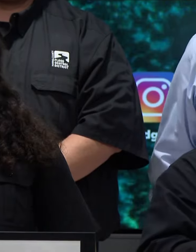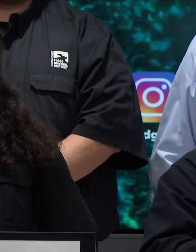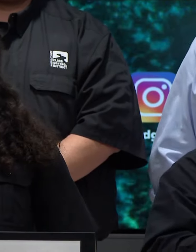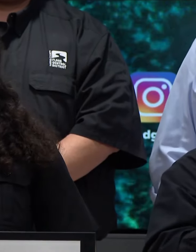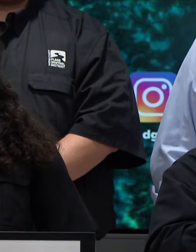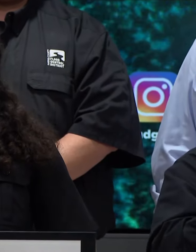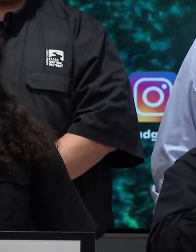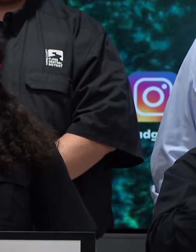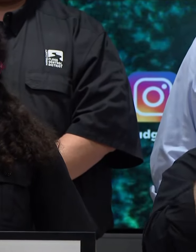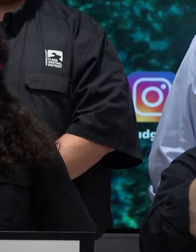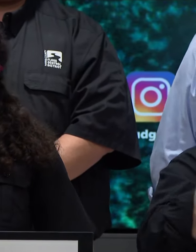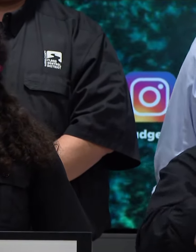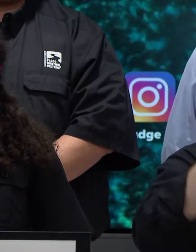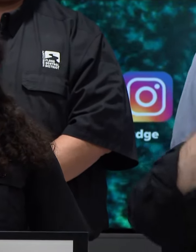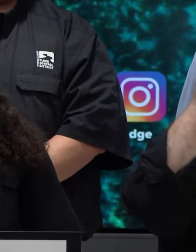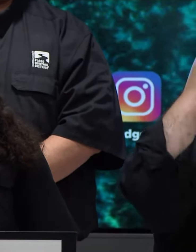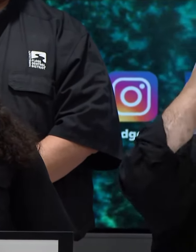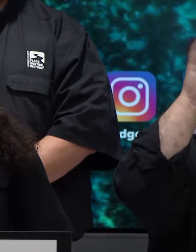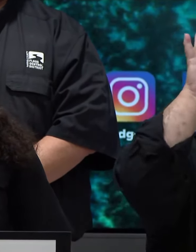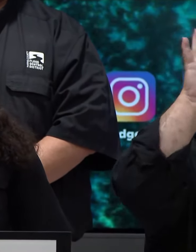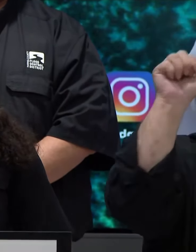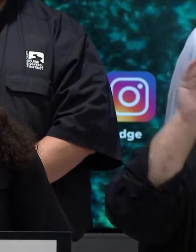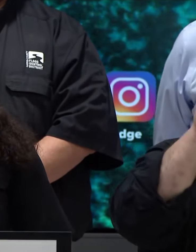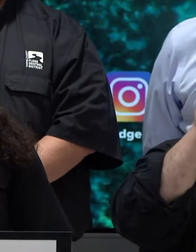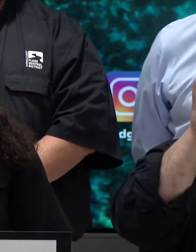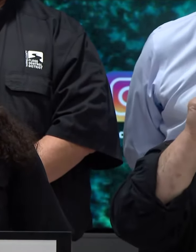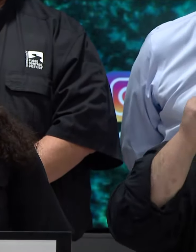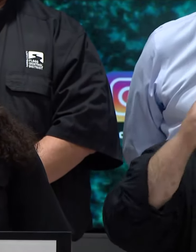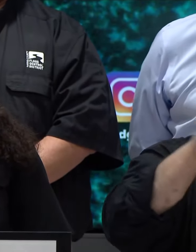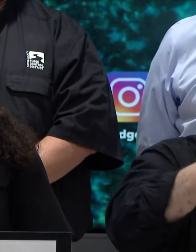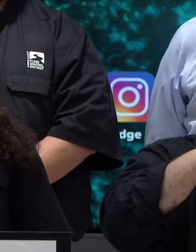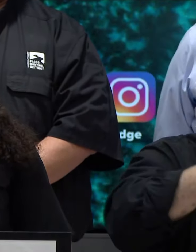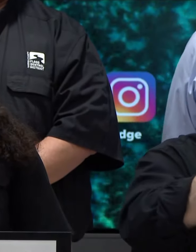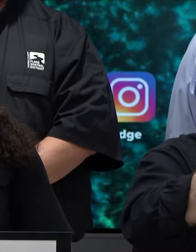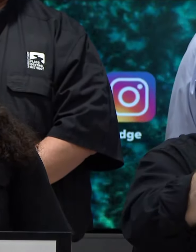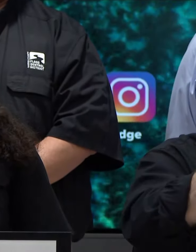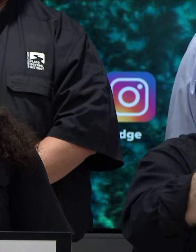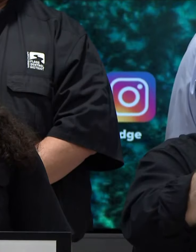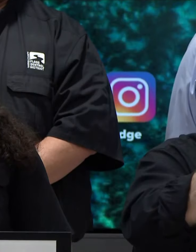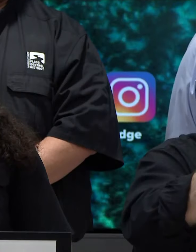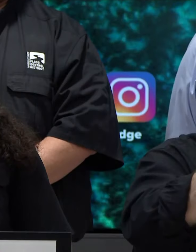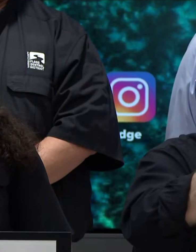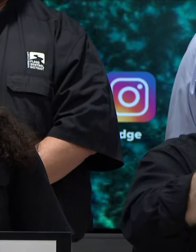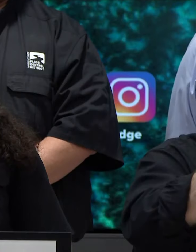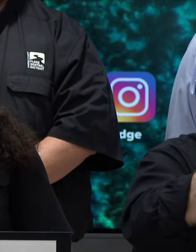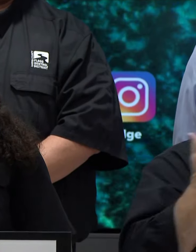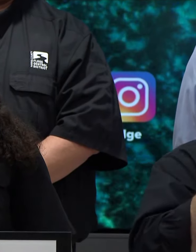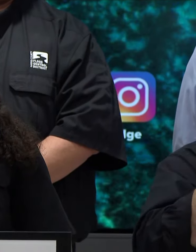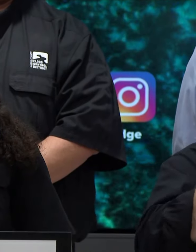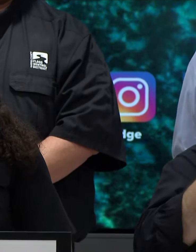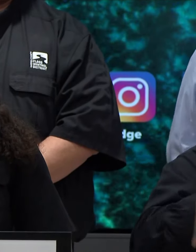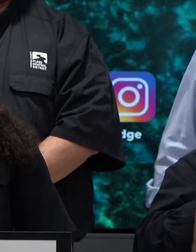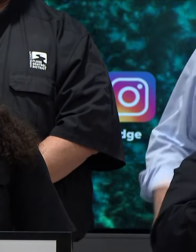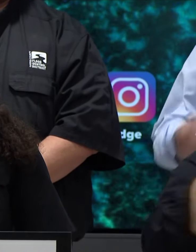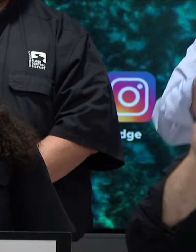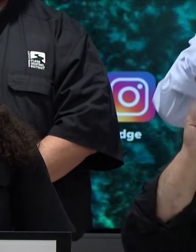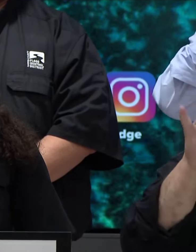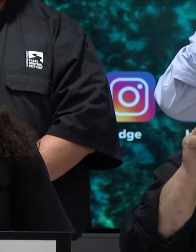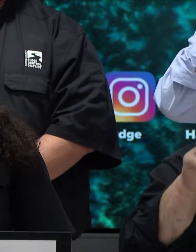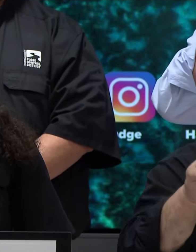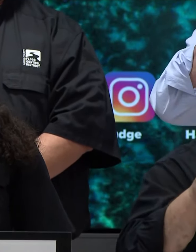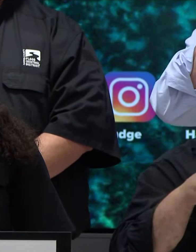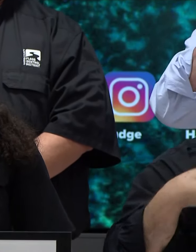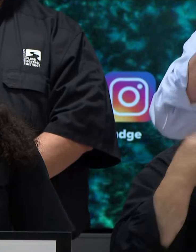aid. Really, he directly and his administration have been reaching out to myself and to the mayor